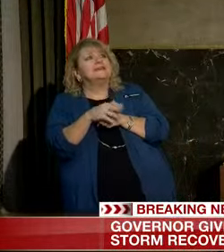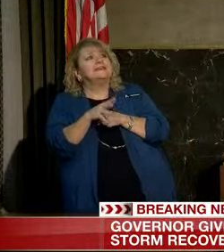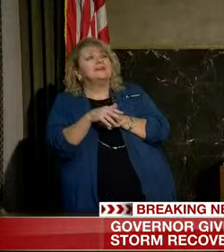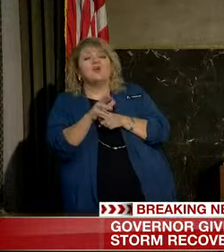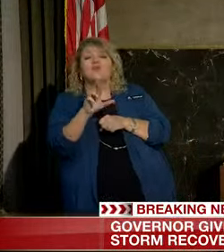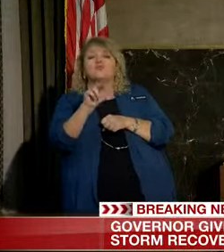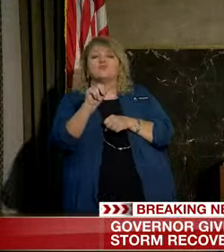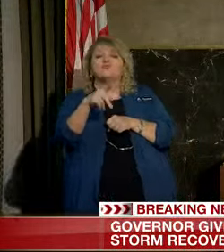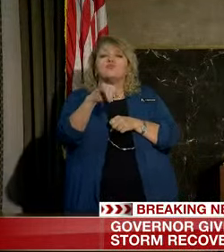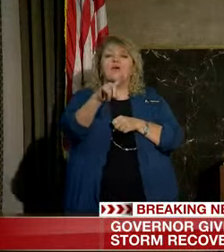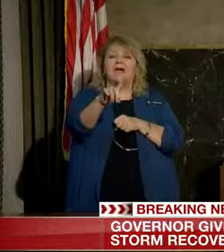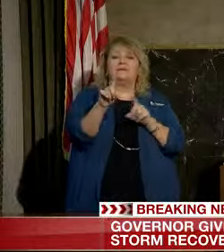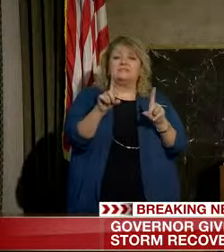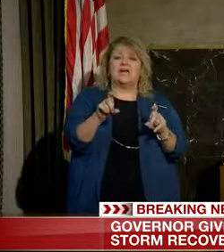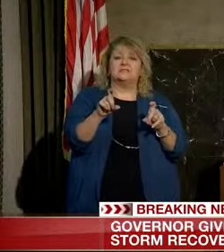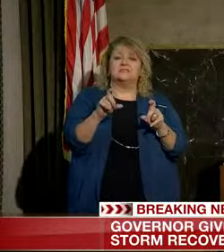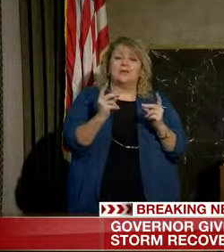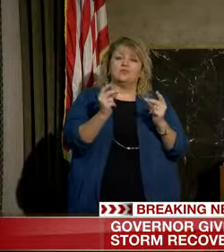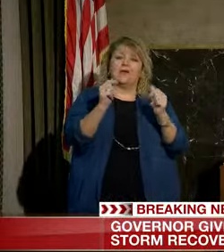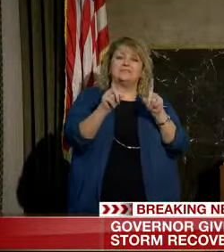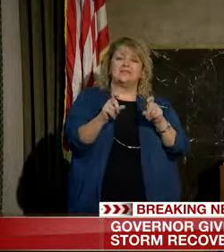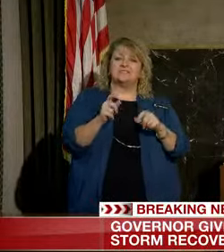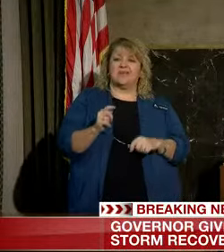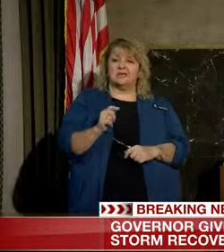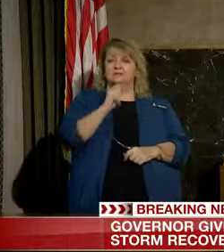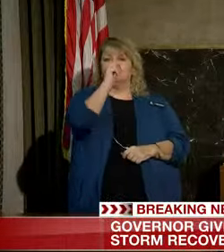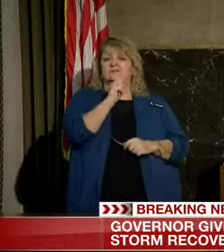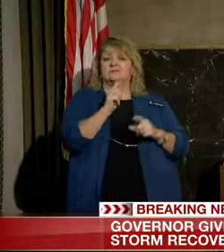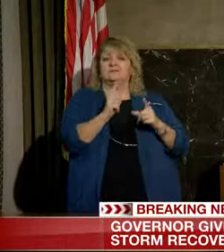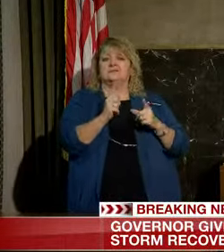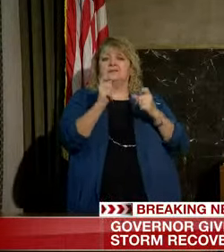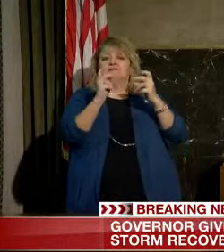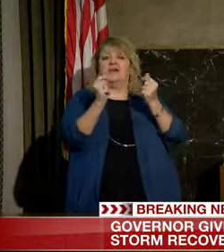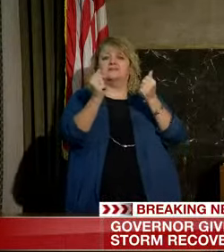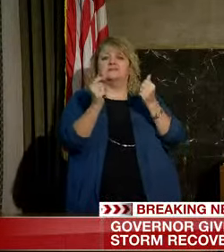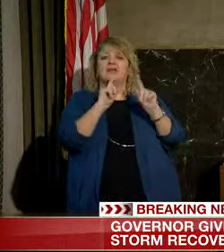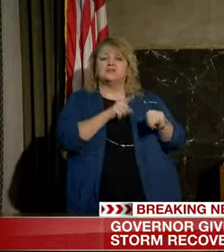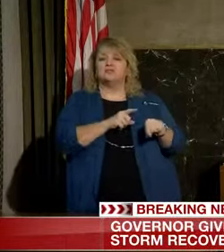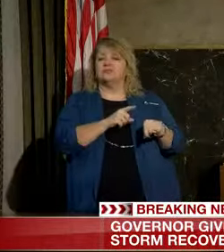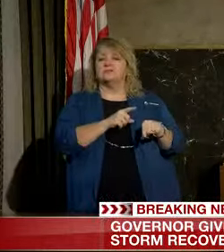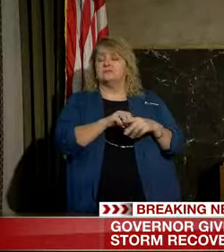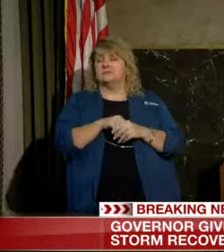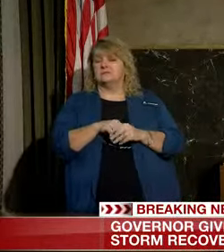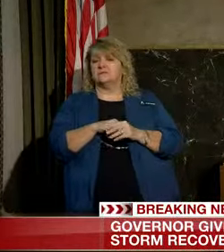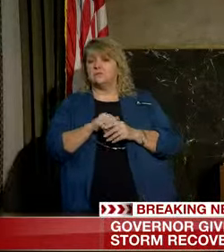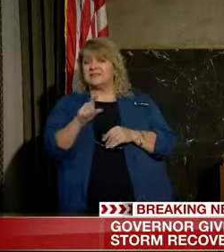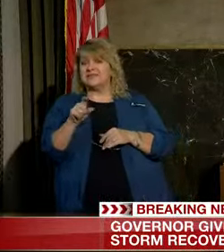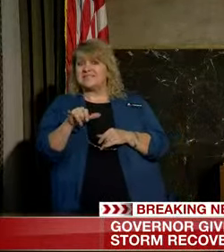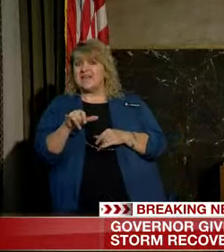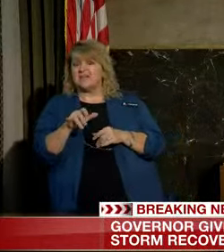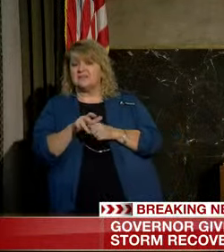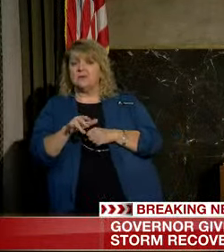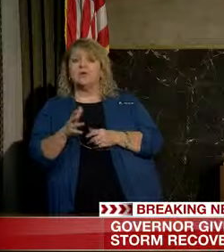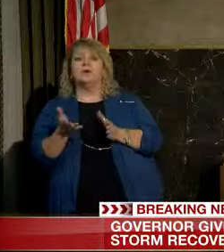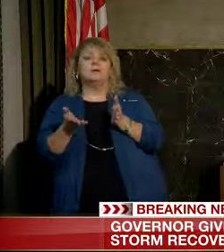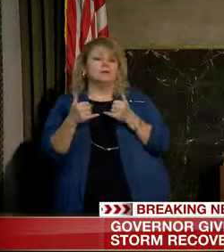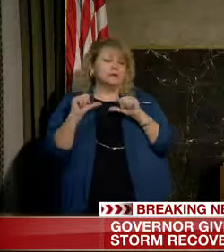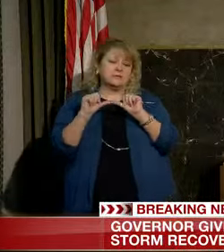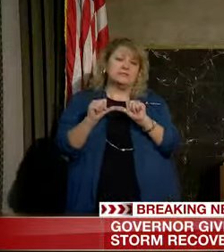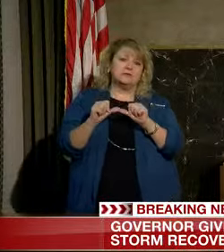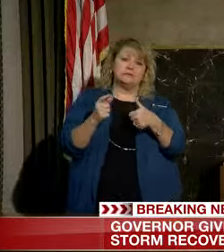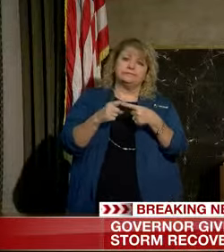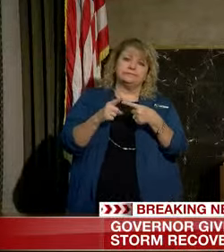rapid testing that would have to be required. So at this point in time, we're continuing to ask people to be vaccinated because